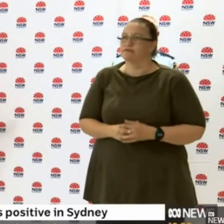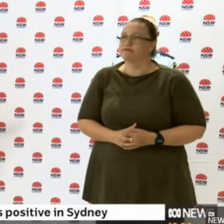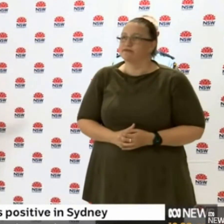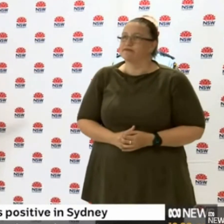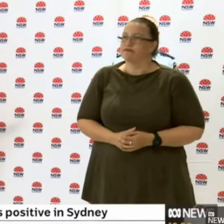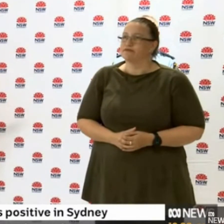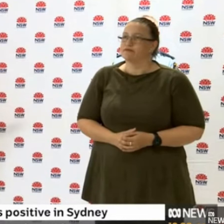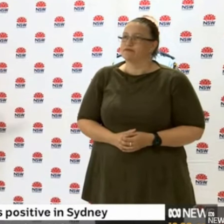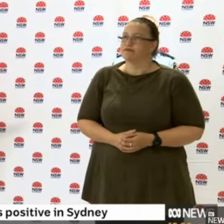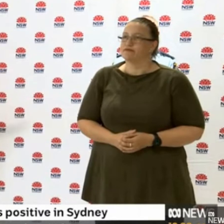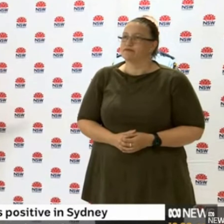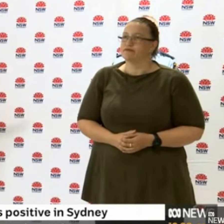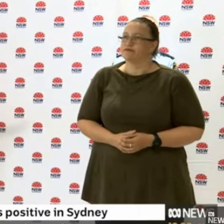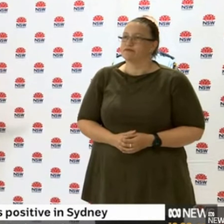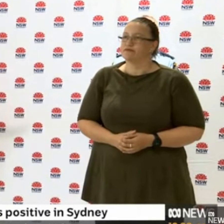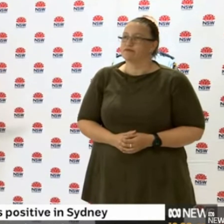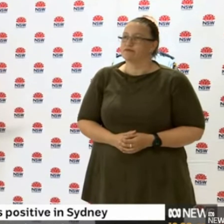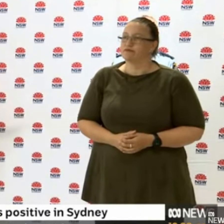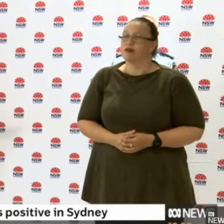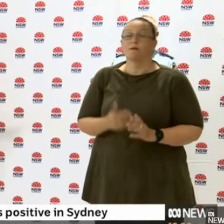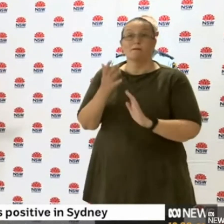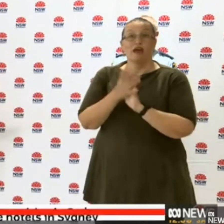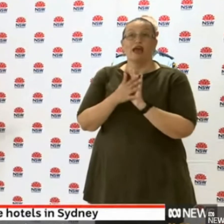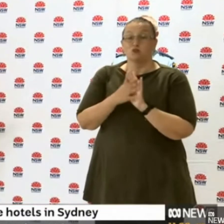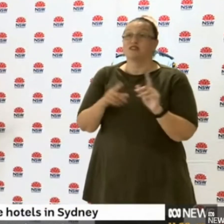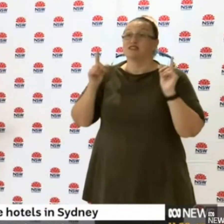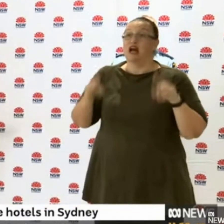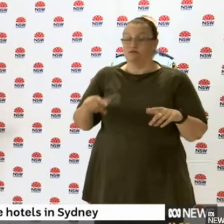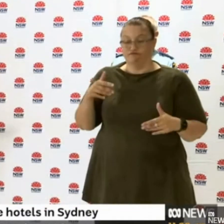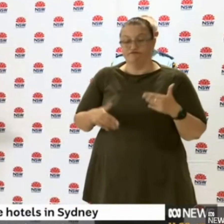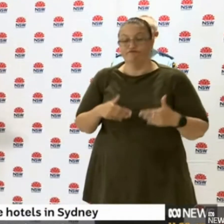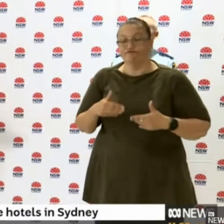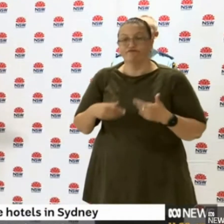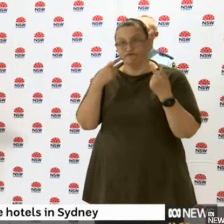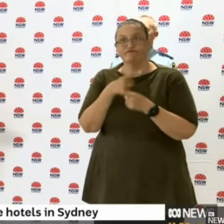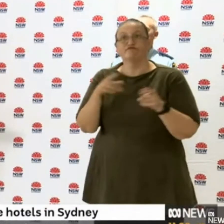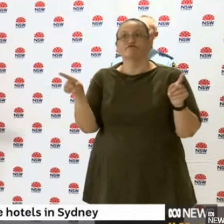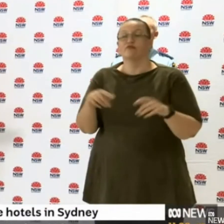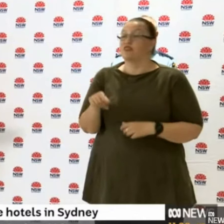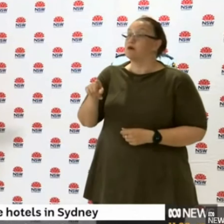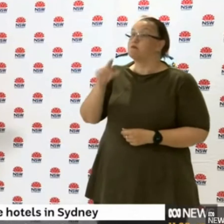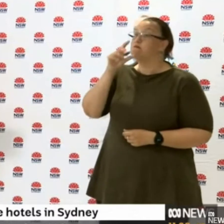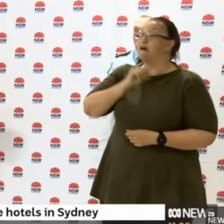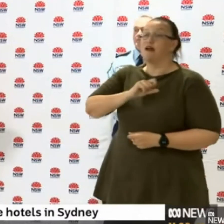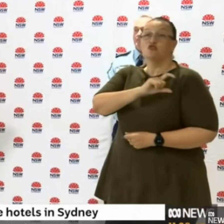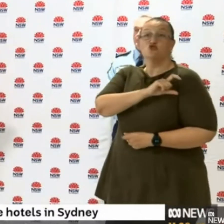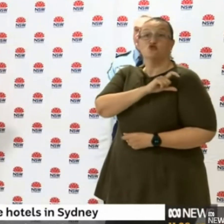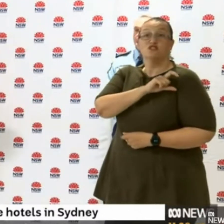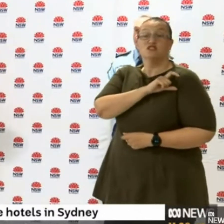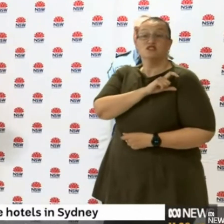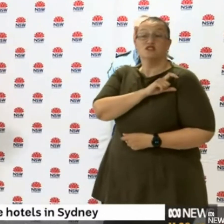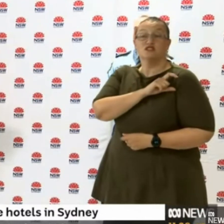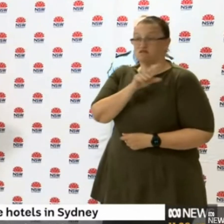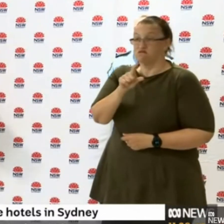Based on that, we started to take public health action. The gentleman was immediately